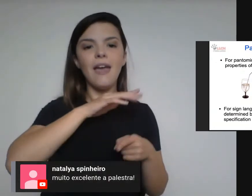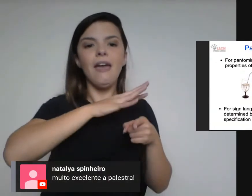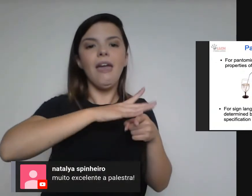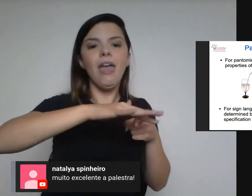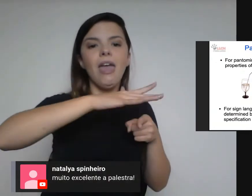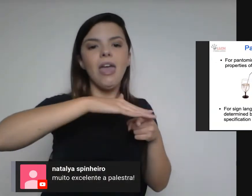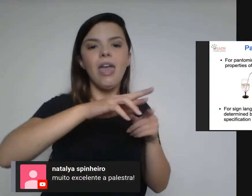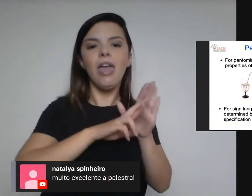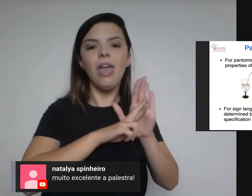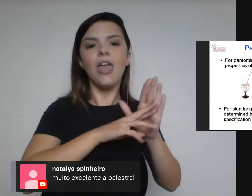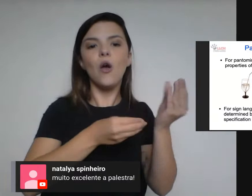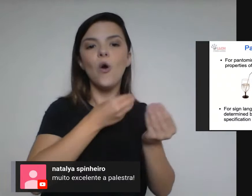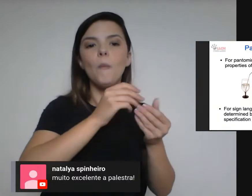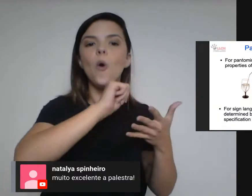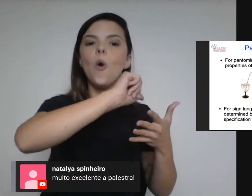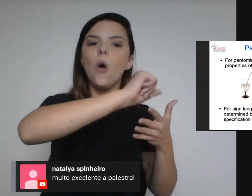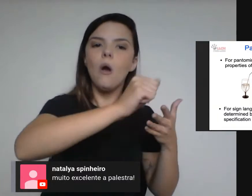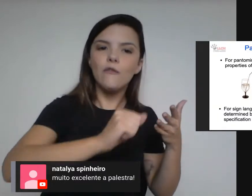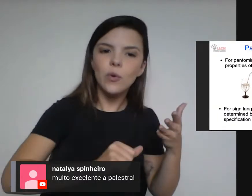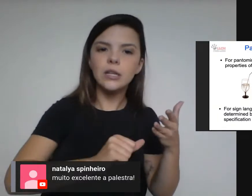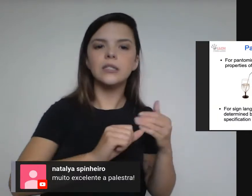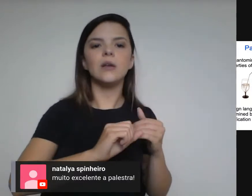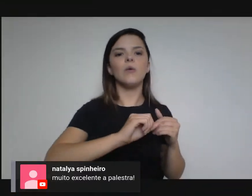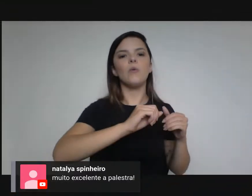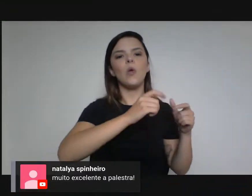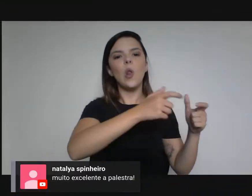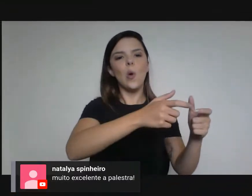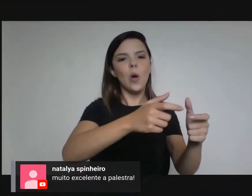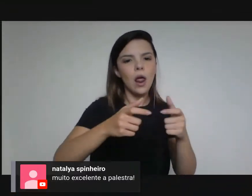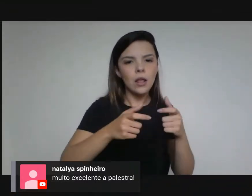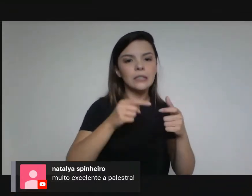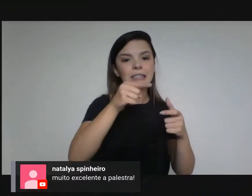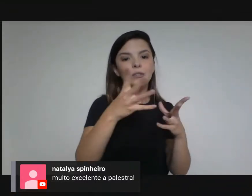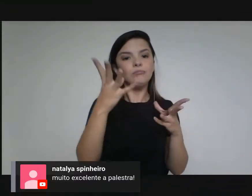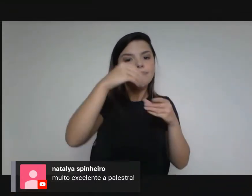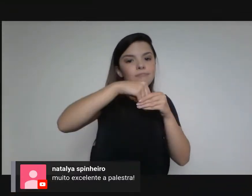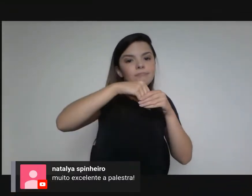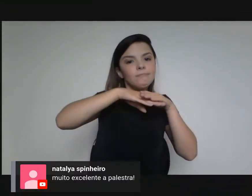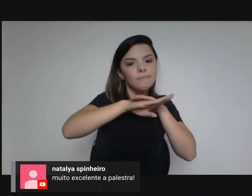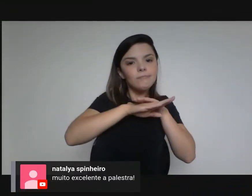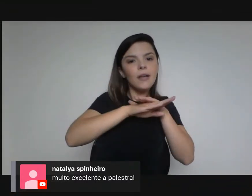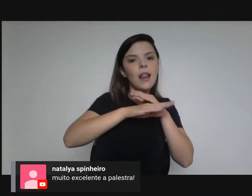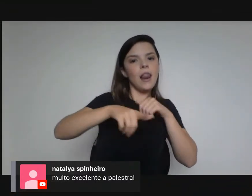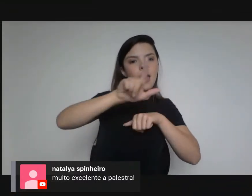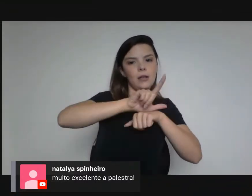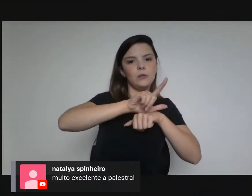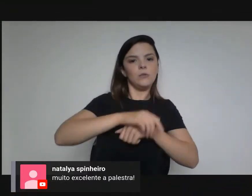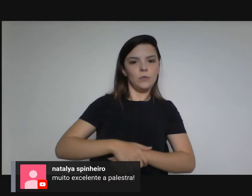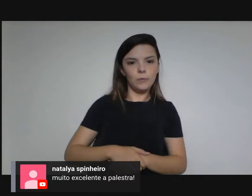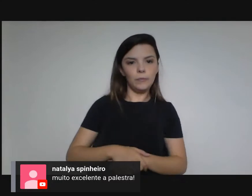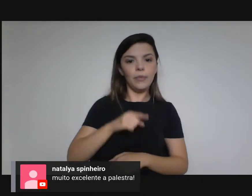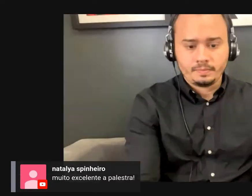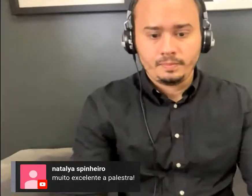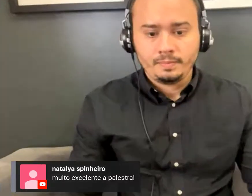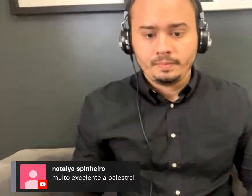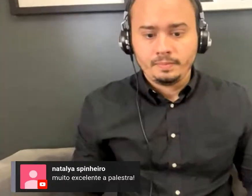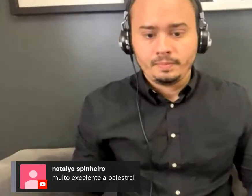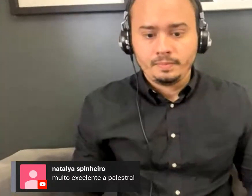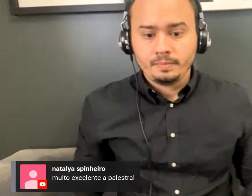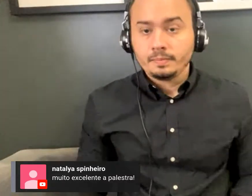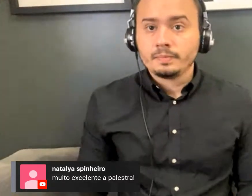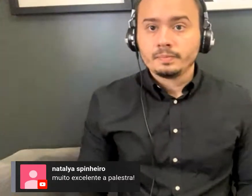hand shape, location, and it's stored in the lexicon. And that verb can be used